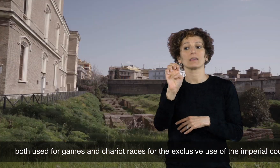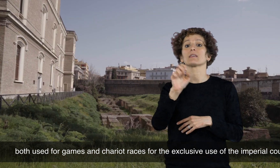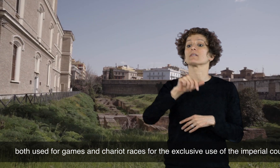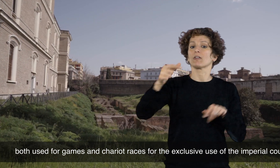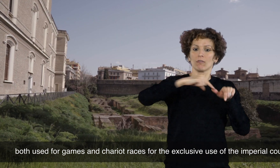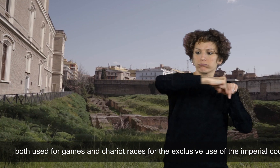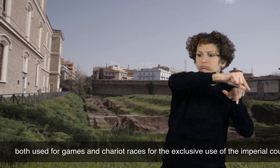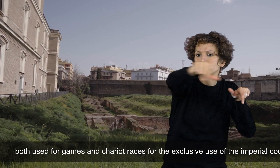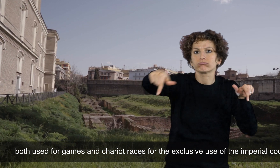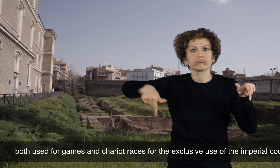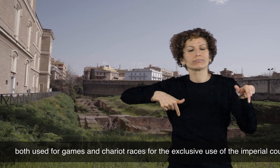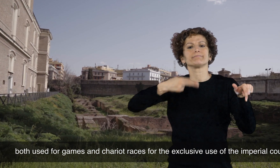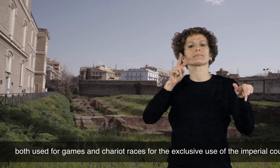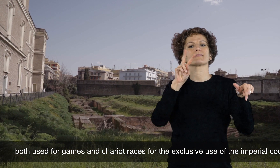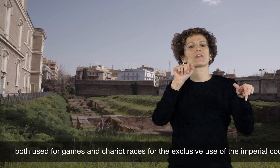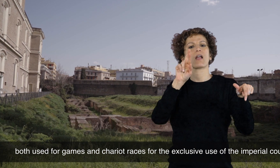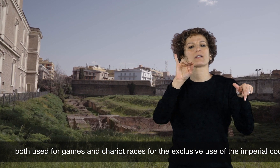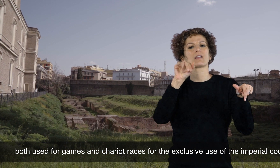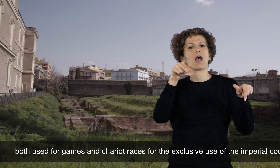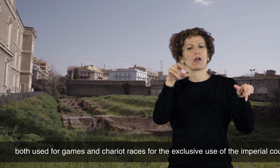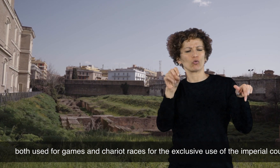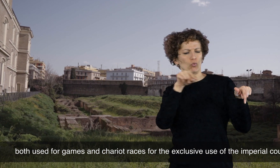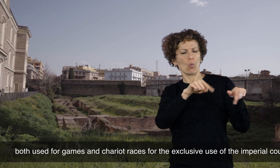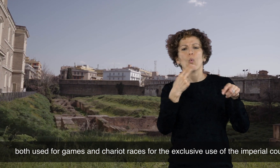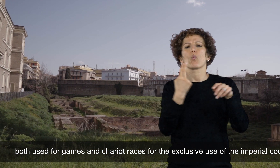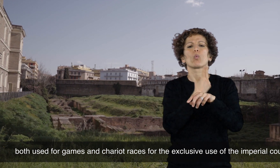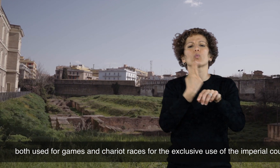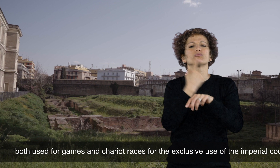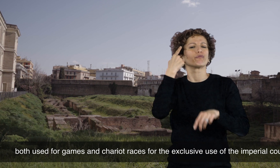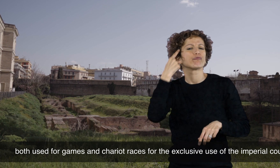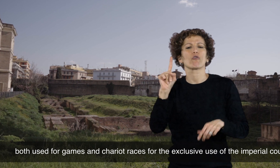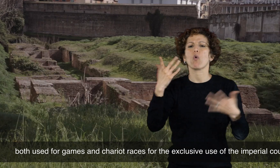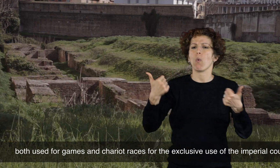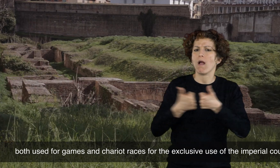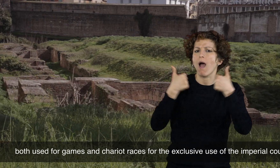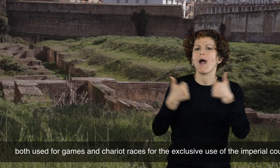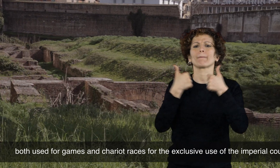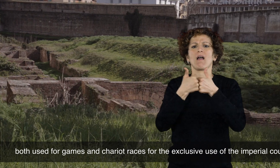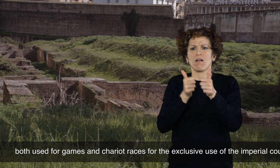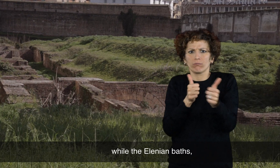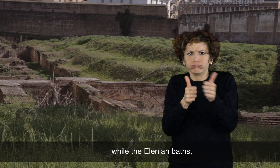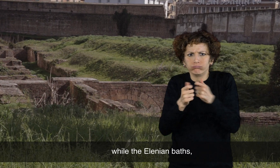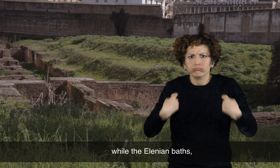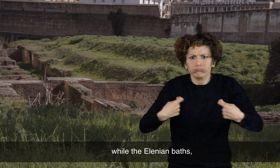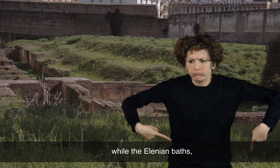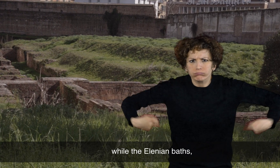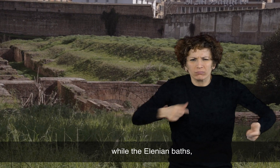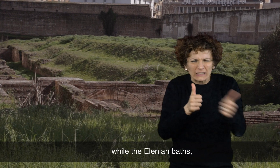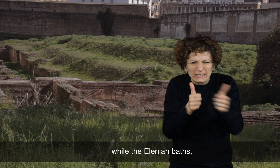for games and chariot races for the exclusive use of the imperial court, while the Hellenian